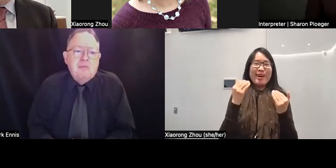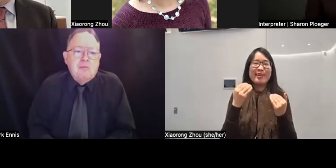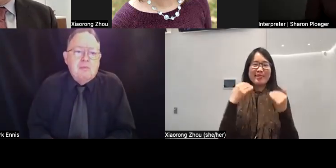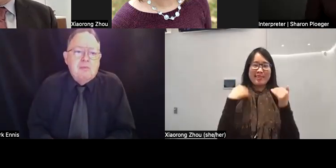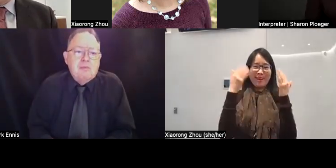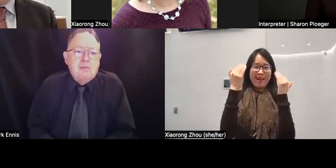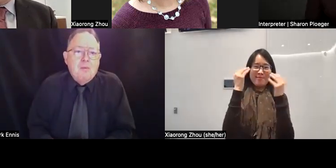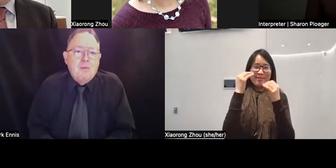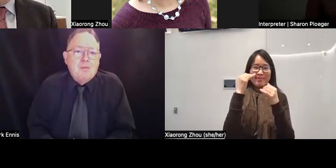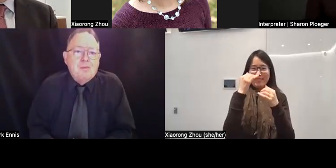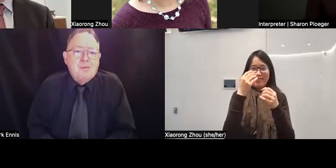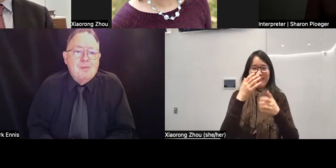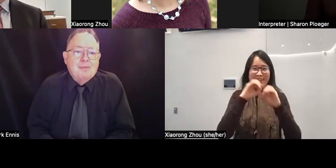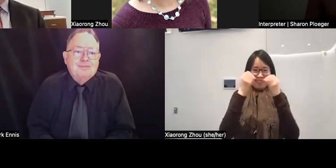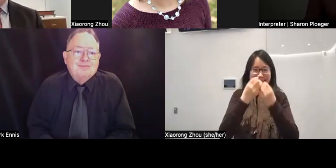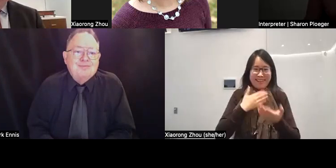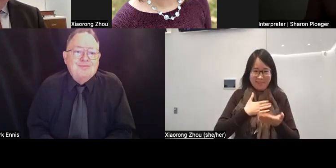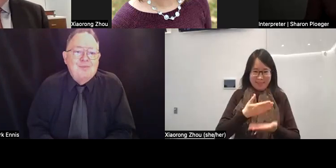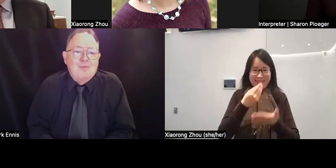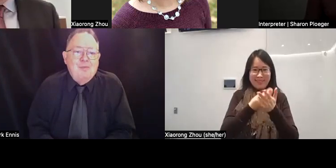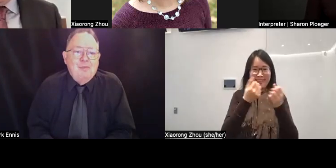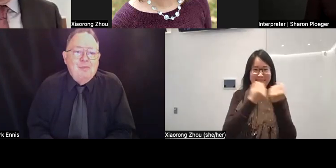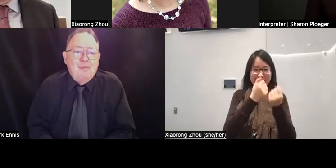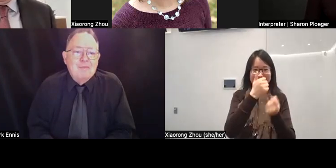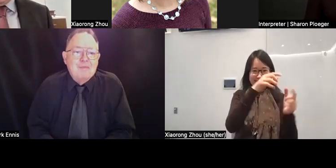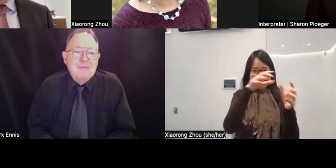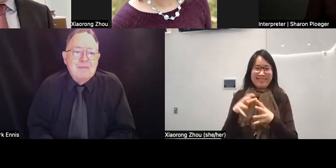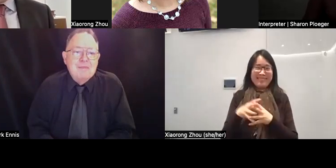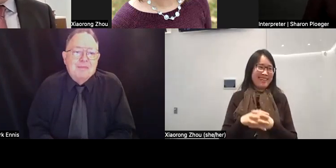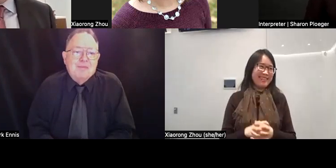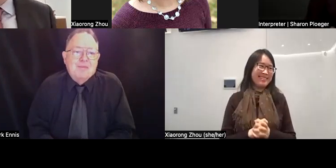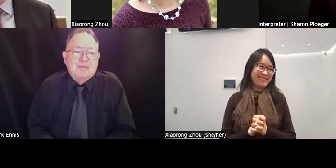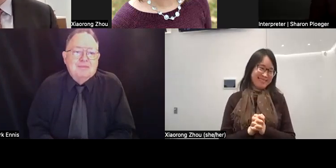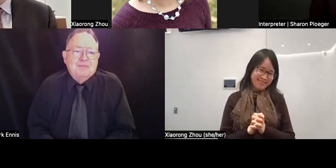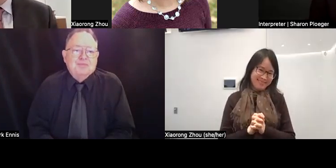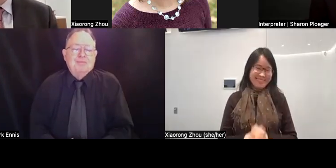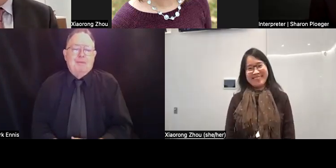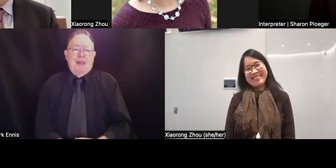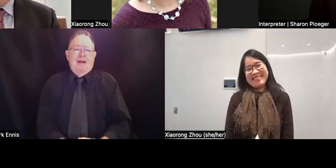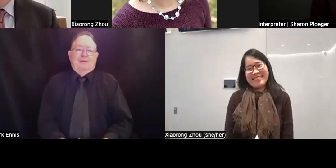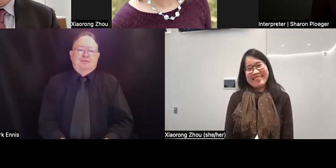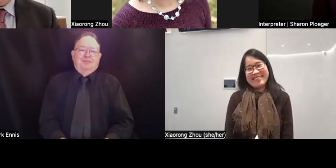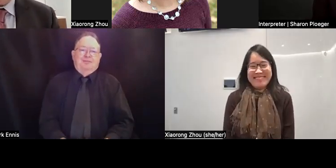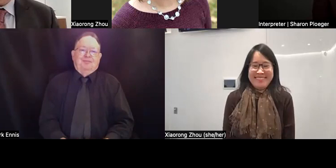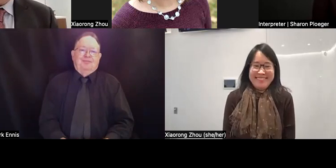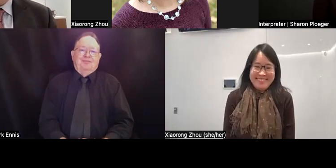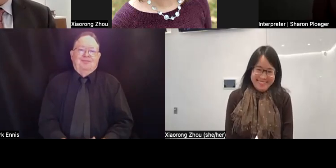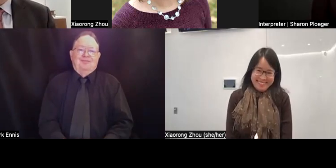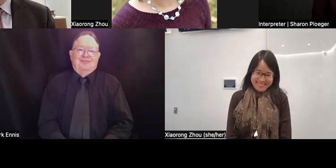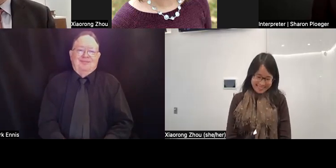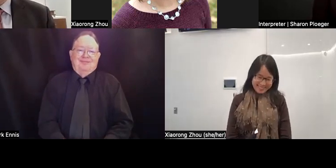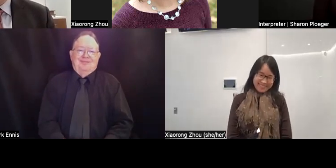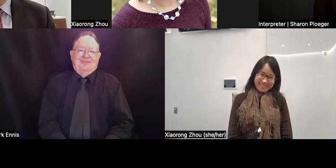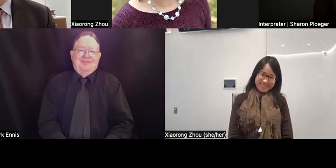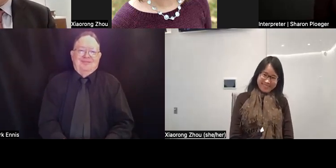Anybody want to give us some money and support us? We would be happy to accept that money to support the organization and to support this efforts that we're working on.